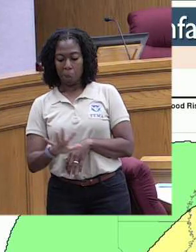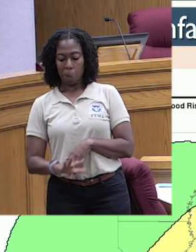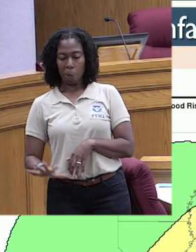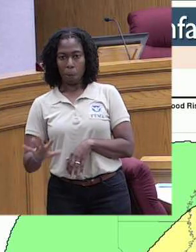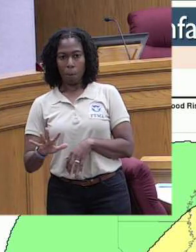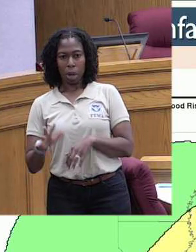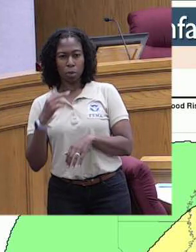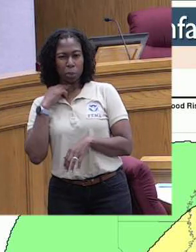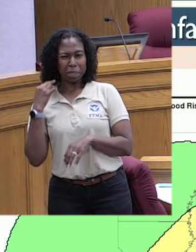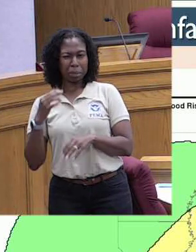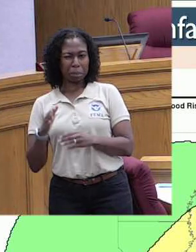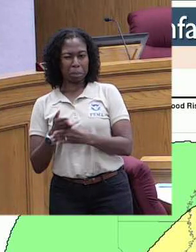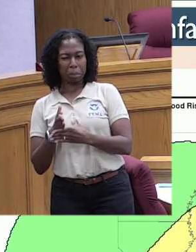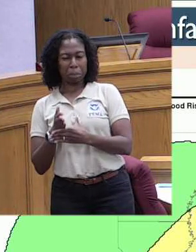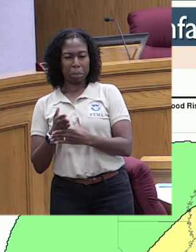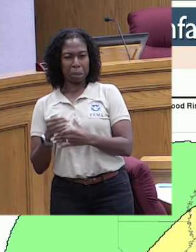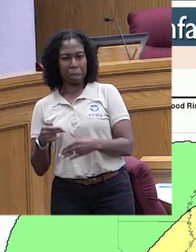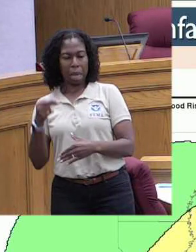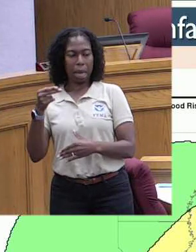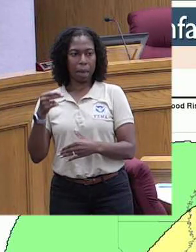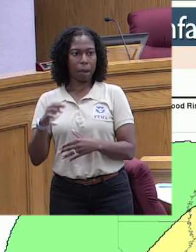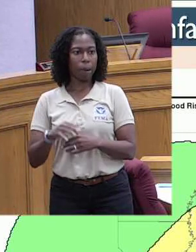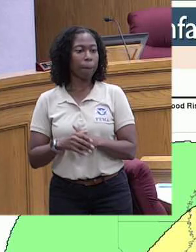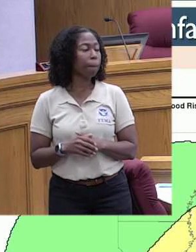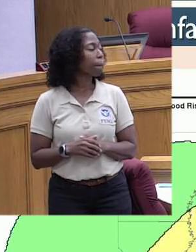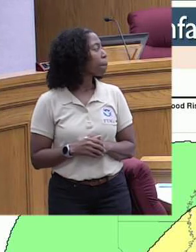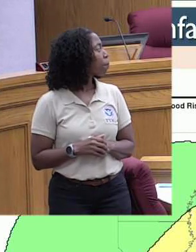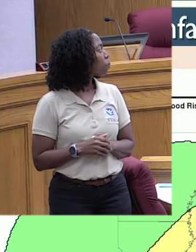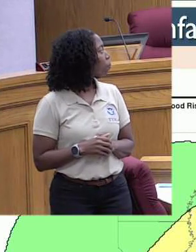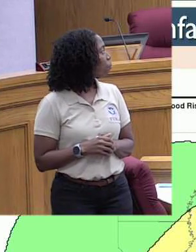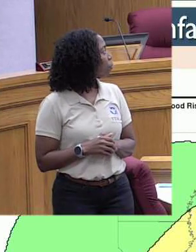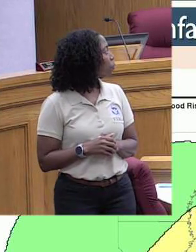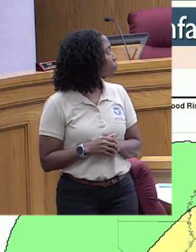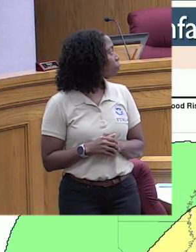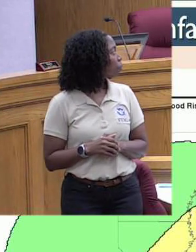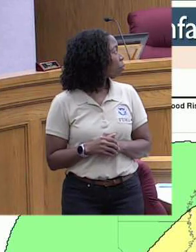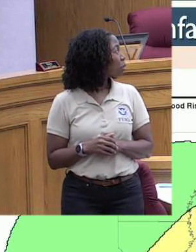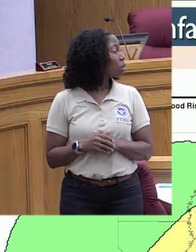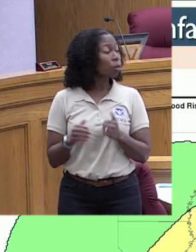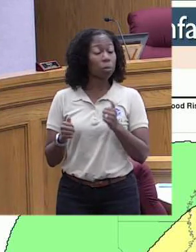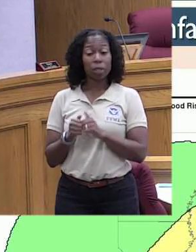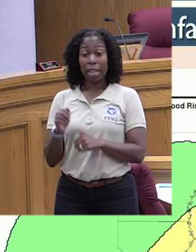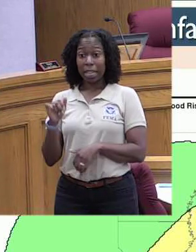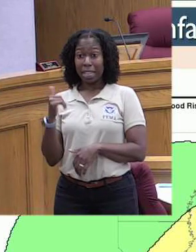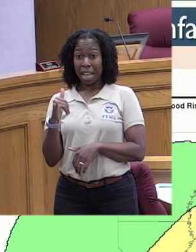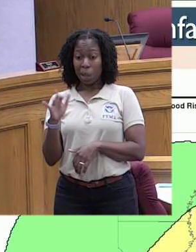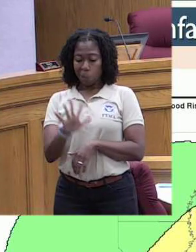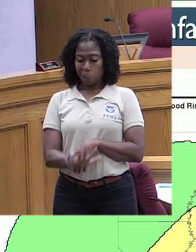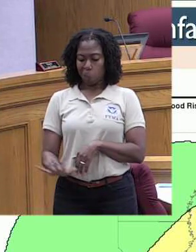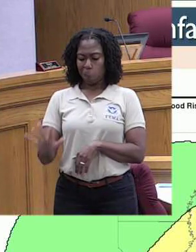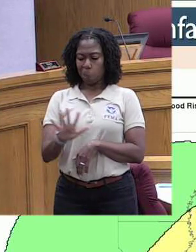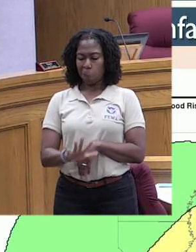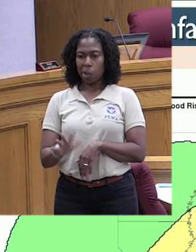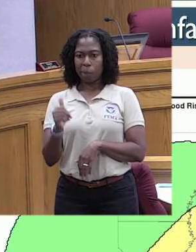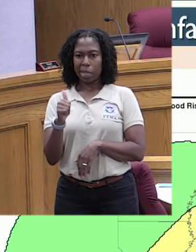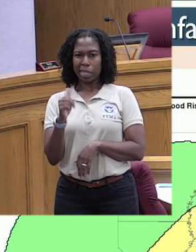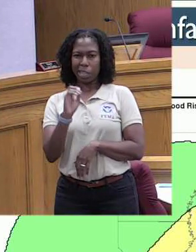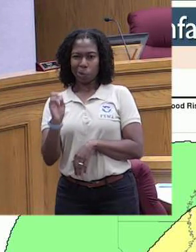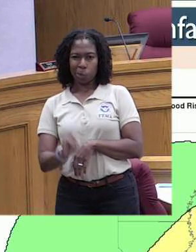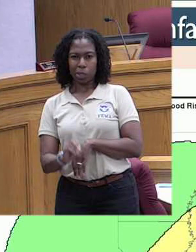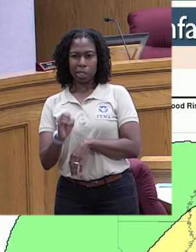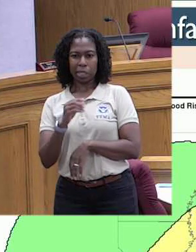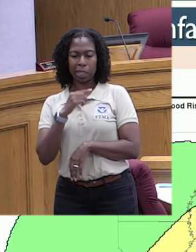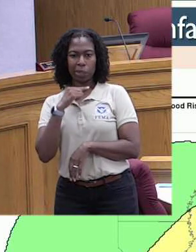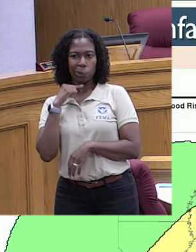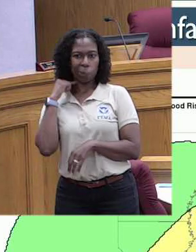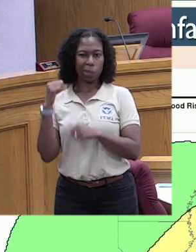On Wednesday, pretty much most of our area now is in a slight risk, the 10% yellow shade that we're looking at there. But it does extend all the way into